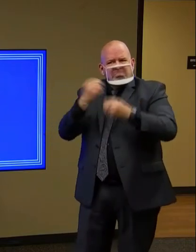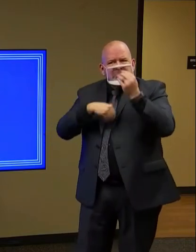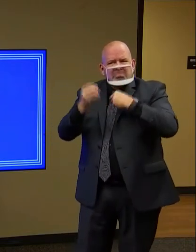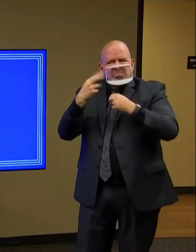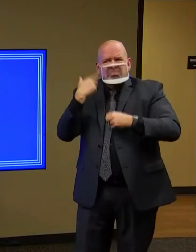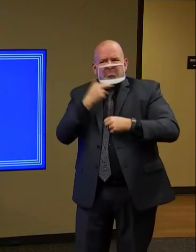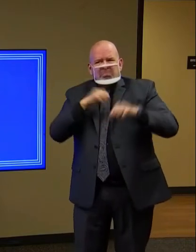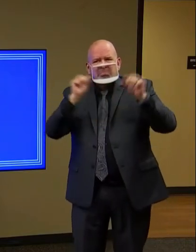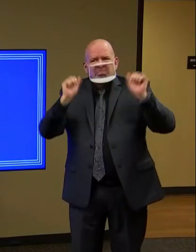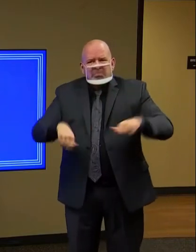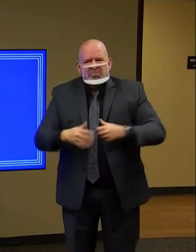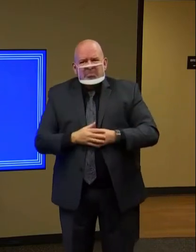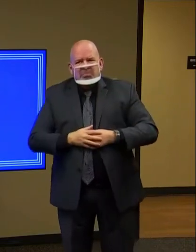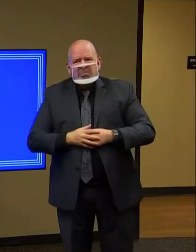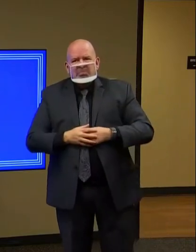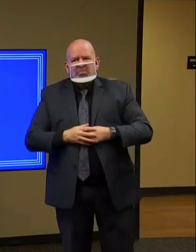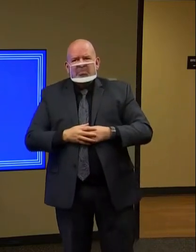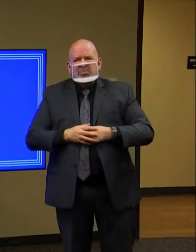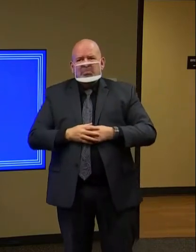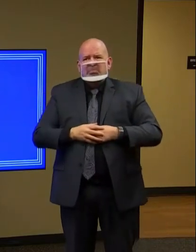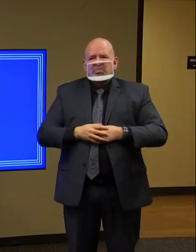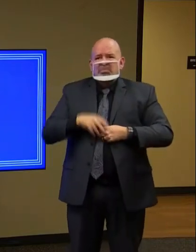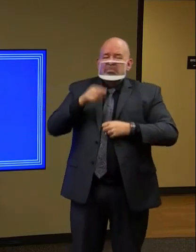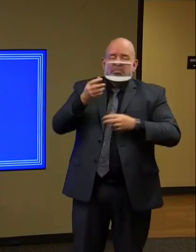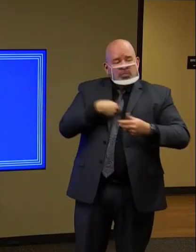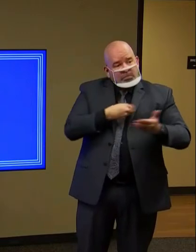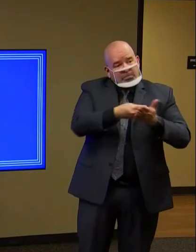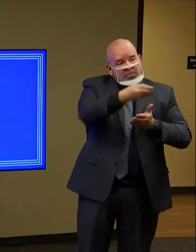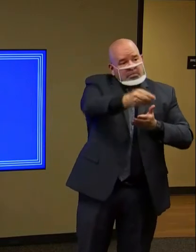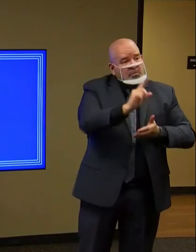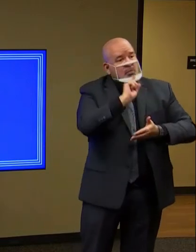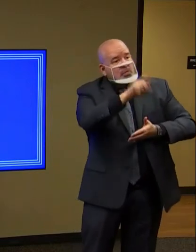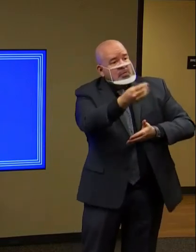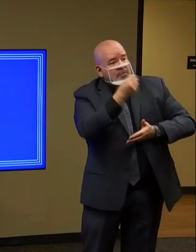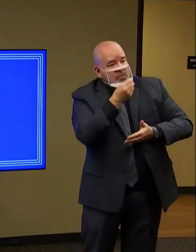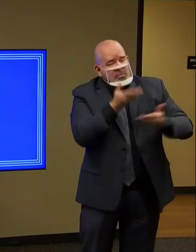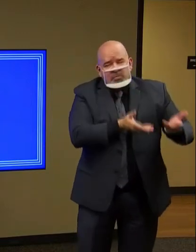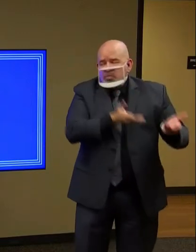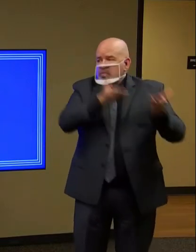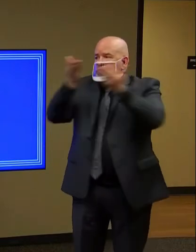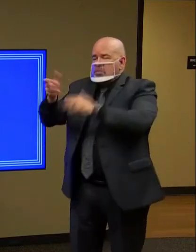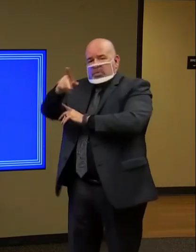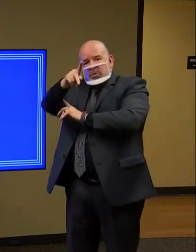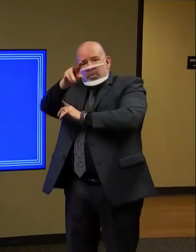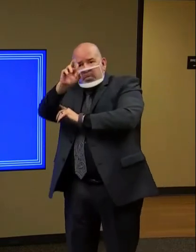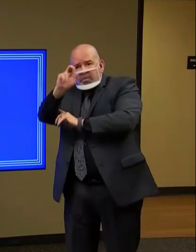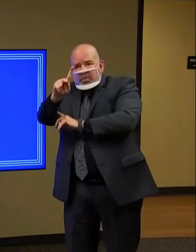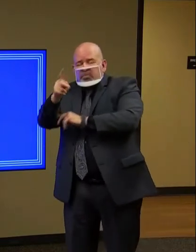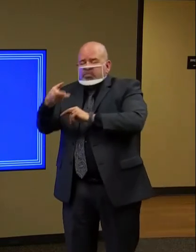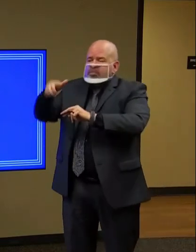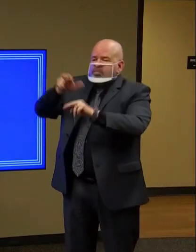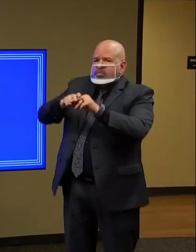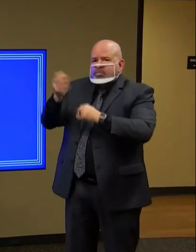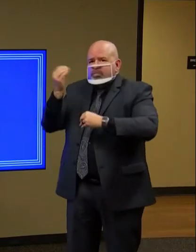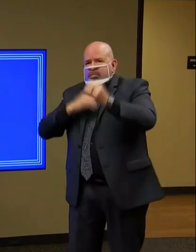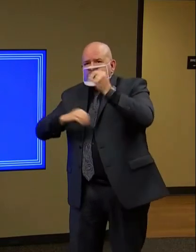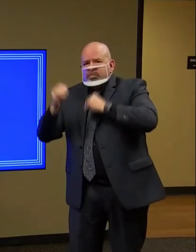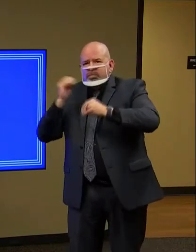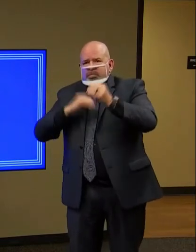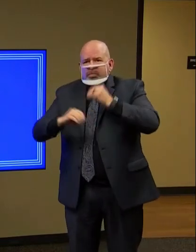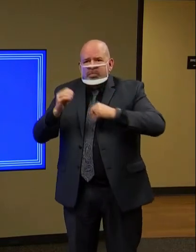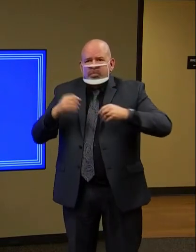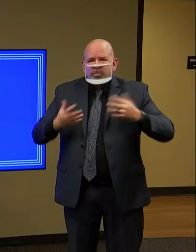to a bar. Similarly, and it's painful, and I hate it because I love the holidays, our mental health will